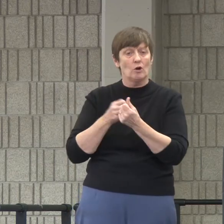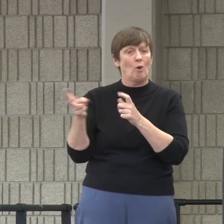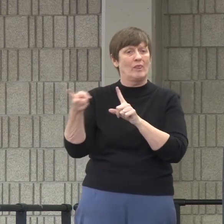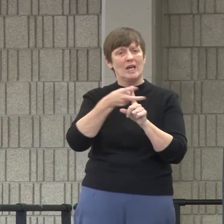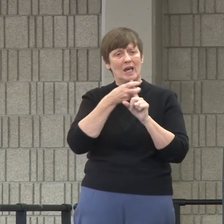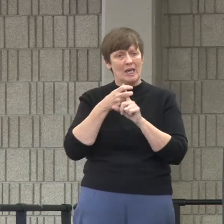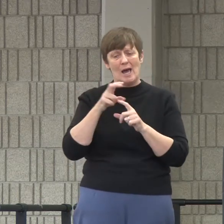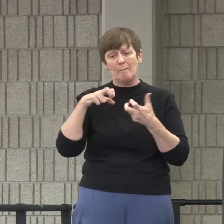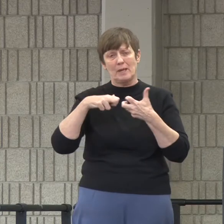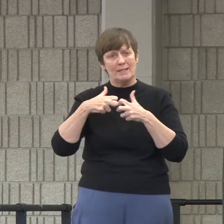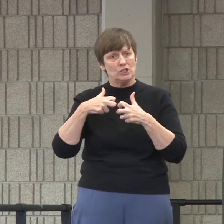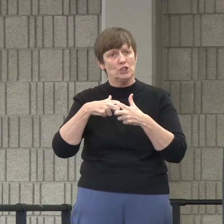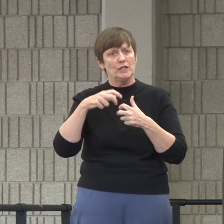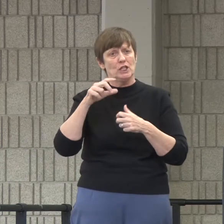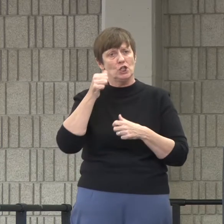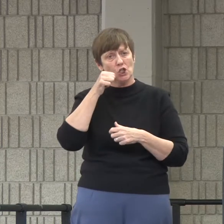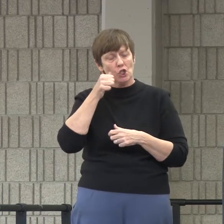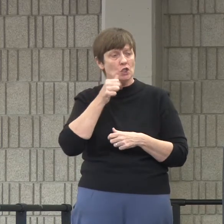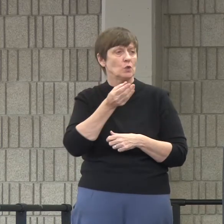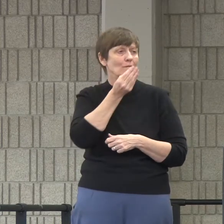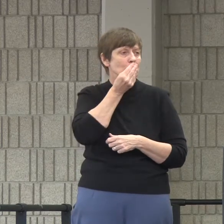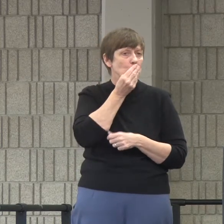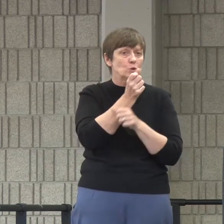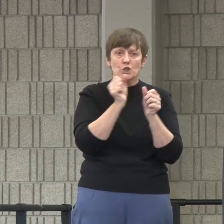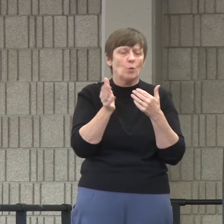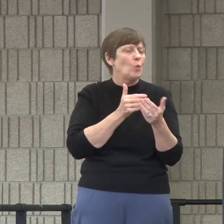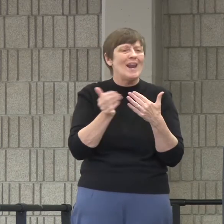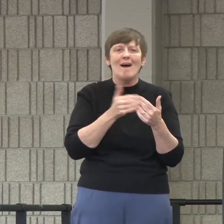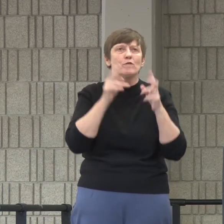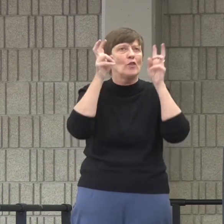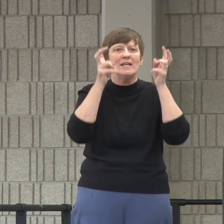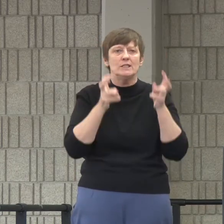girls, or food security,